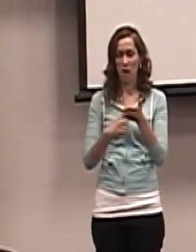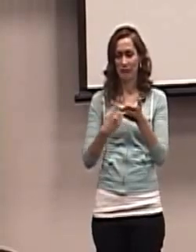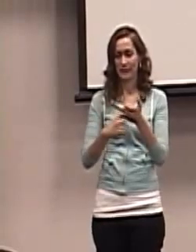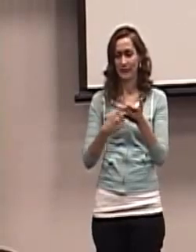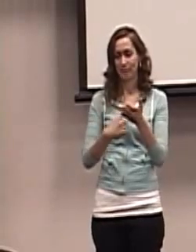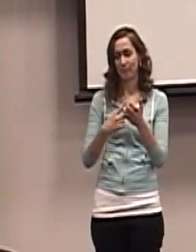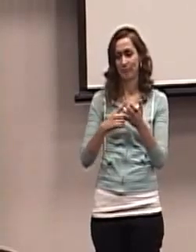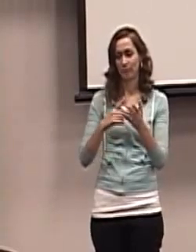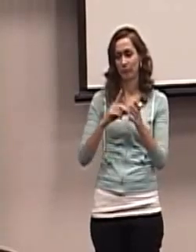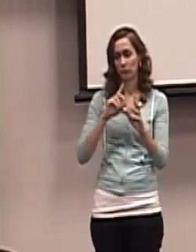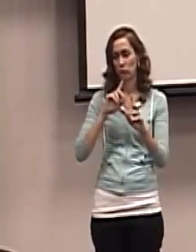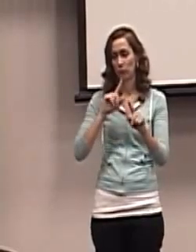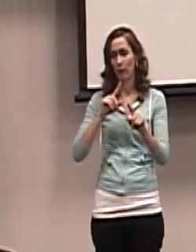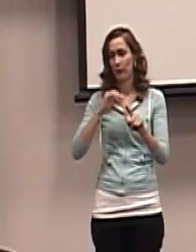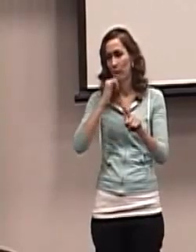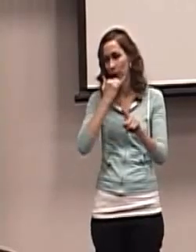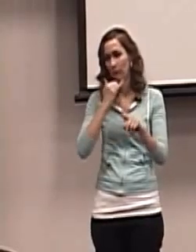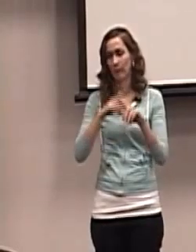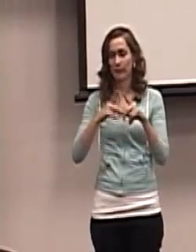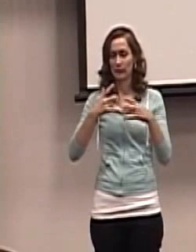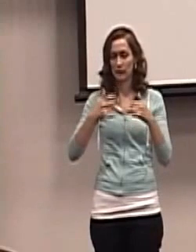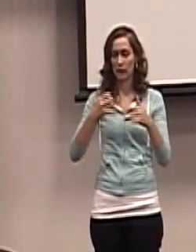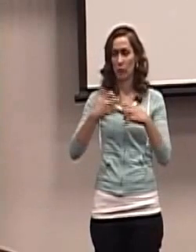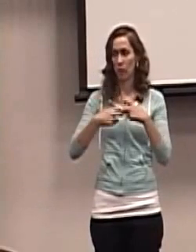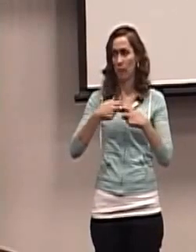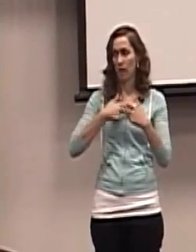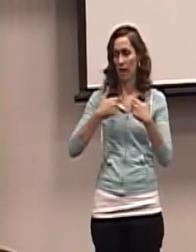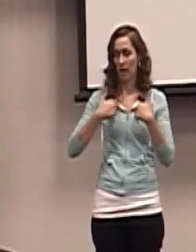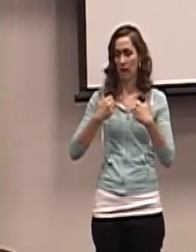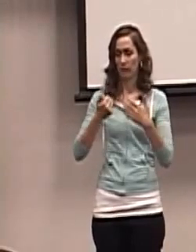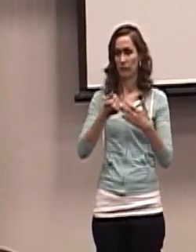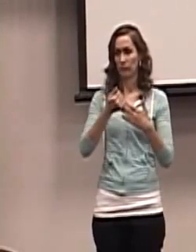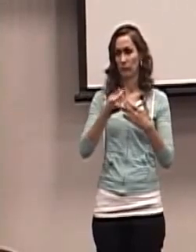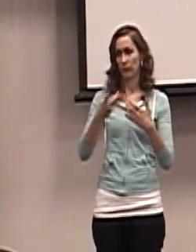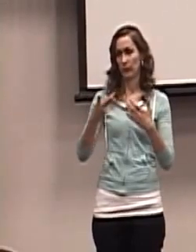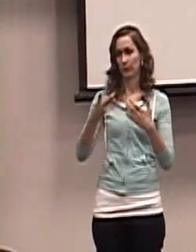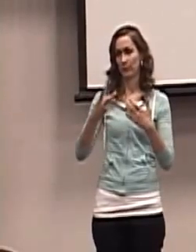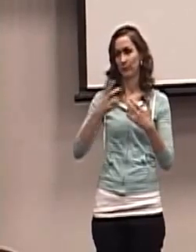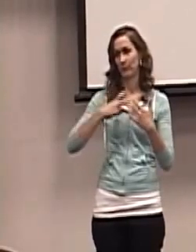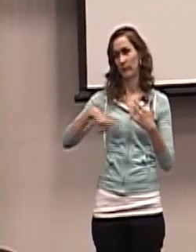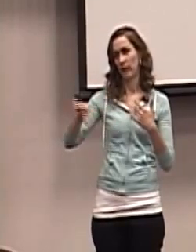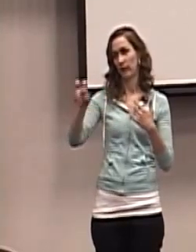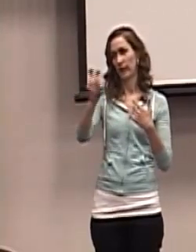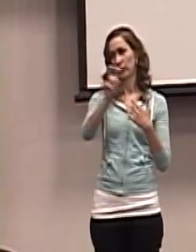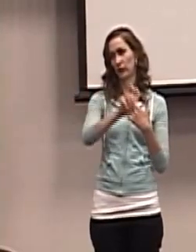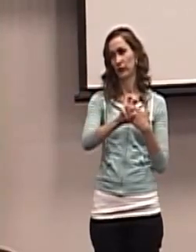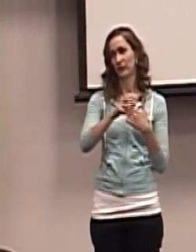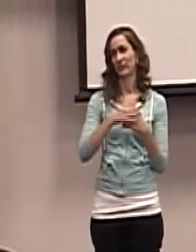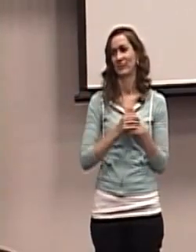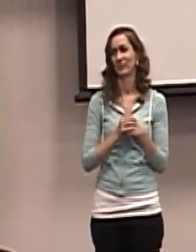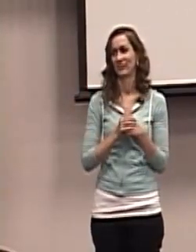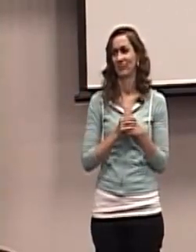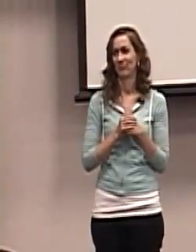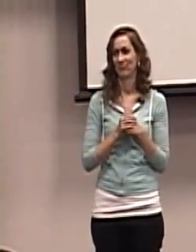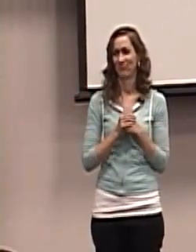I had a couple of adventures, and I can't promise you as a vocational missionary that you'll have these